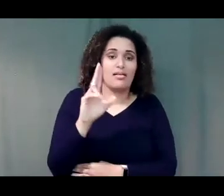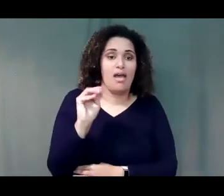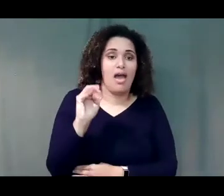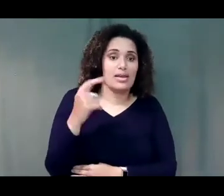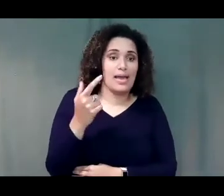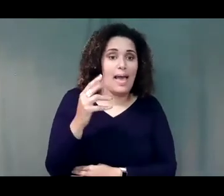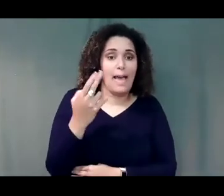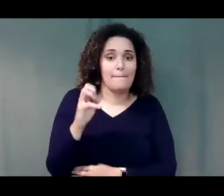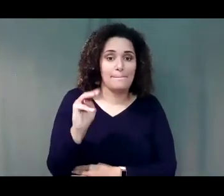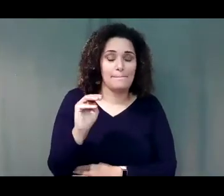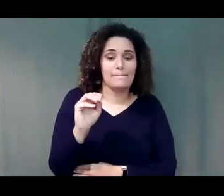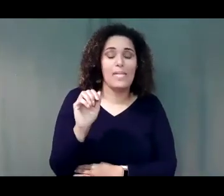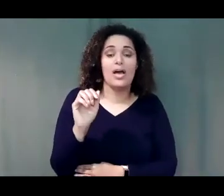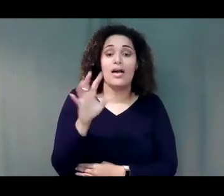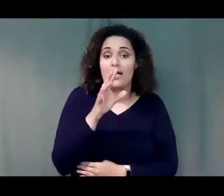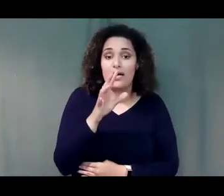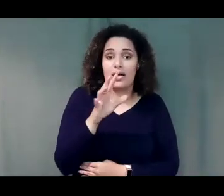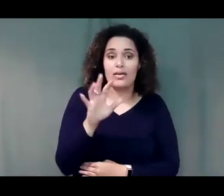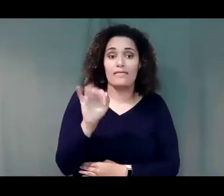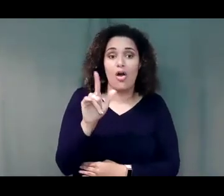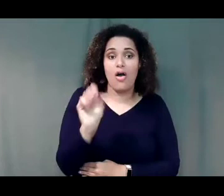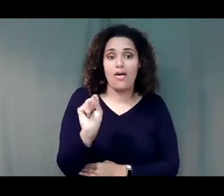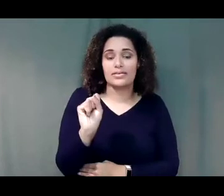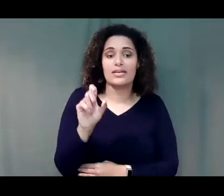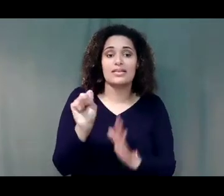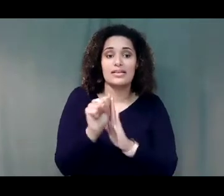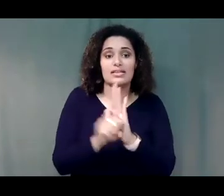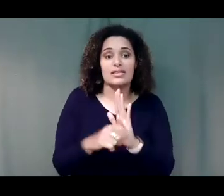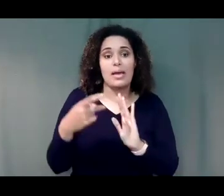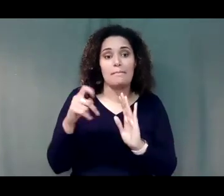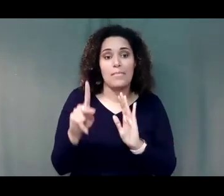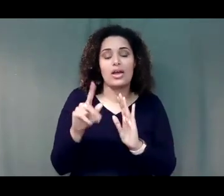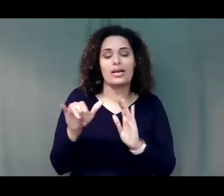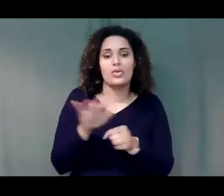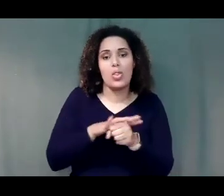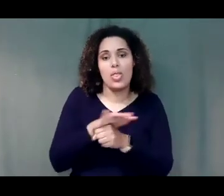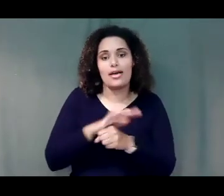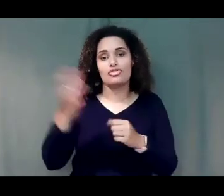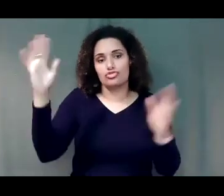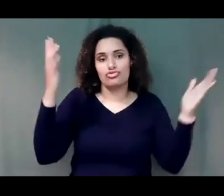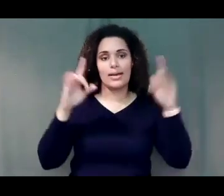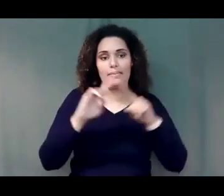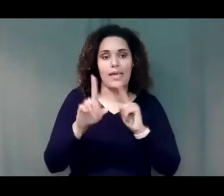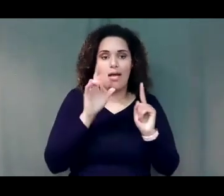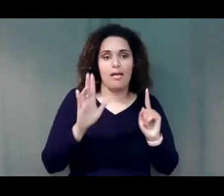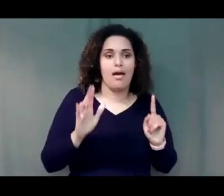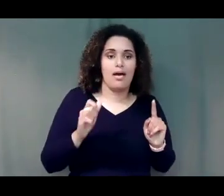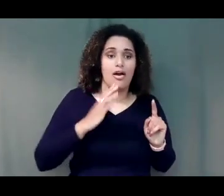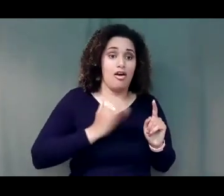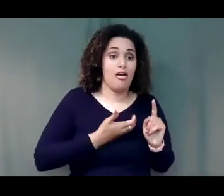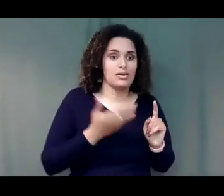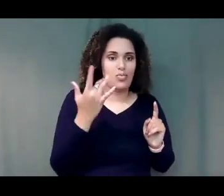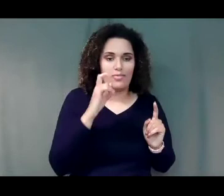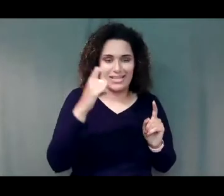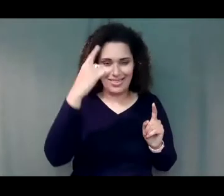and the sawyer that we worked with had it and had it dried and ready to go. So it was a local tree, but it was not our tree because we didn't think far enough ahead on